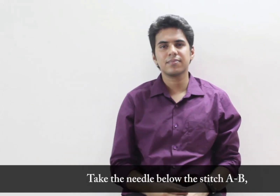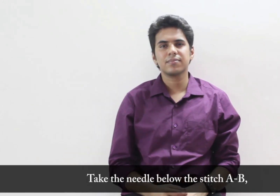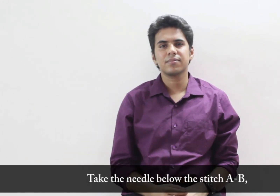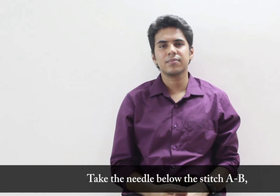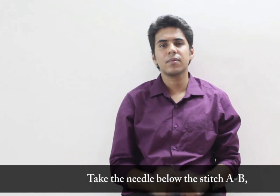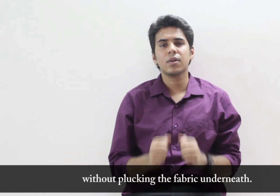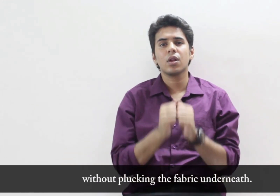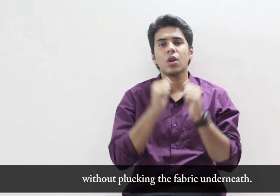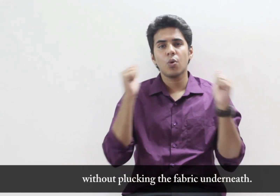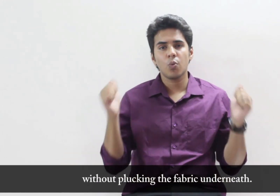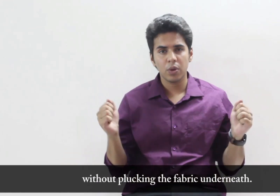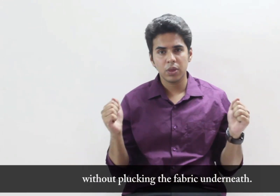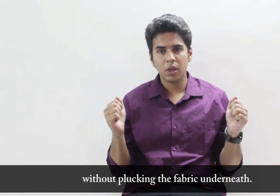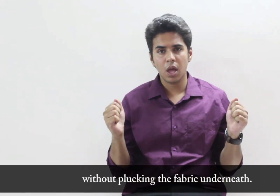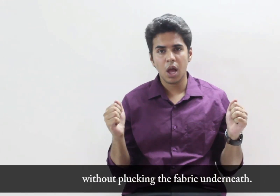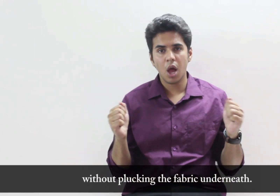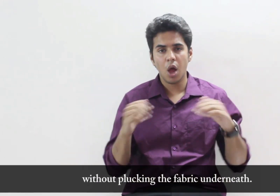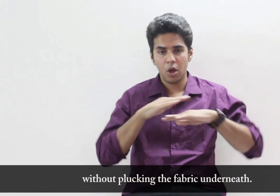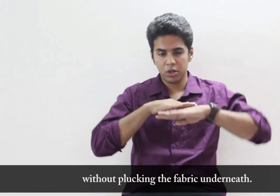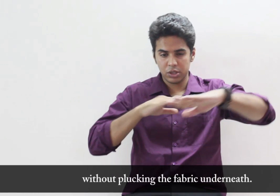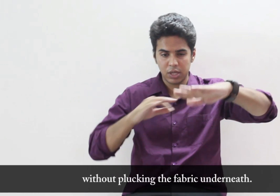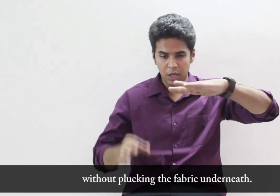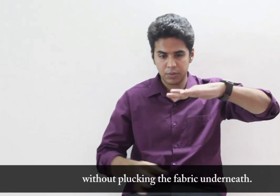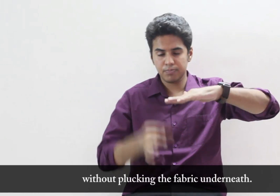without plucking the fabric underneath.